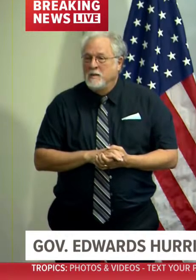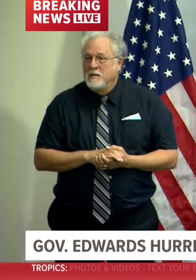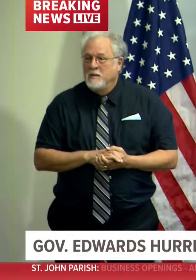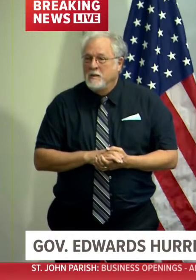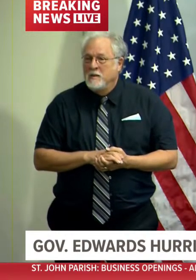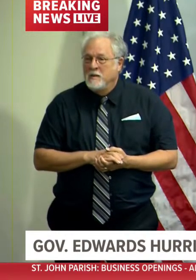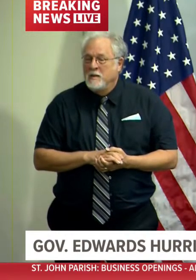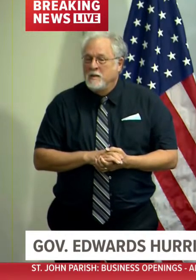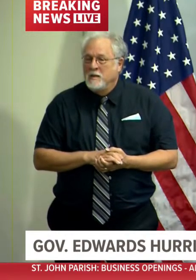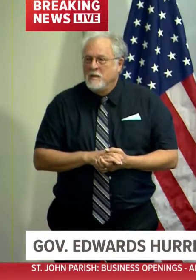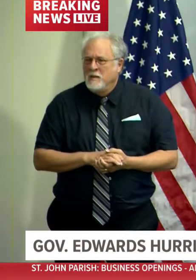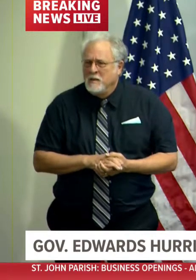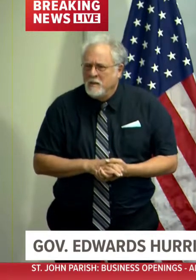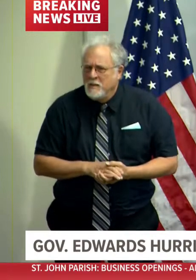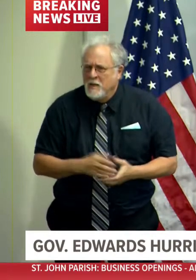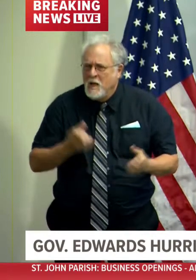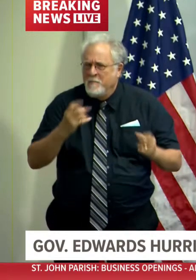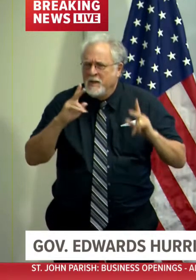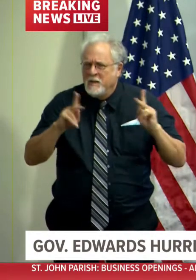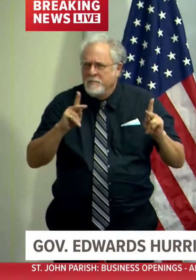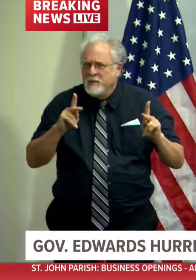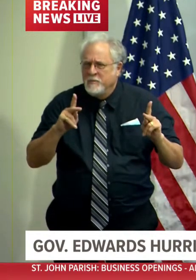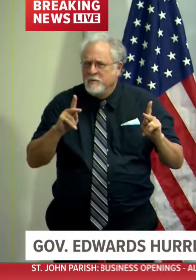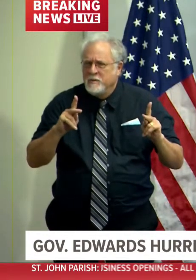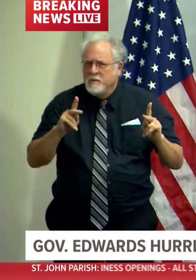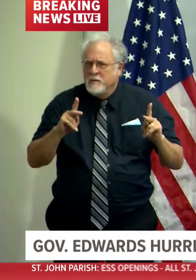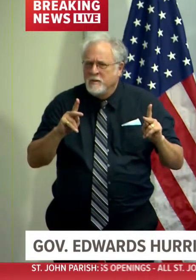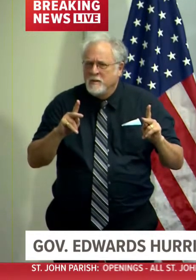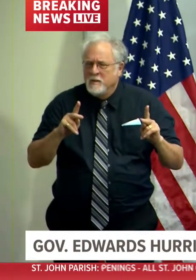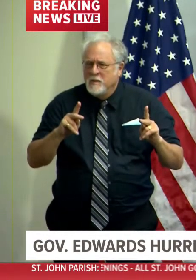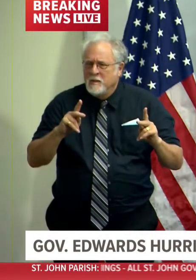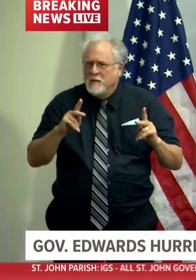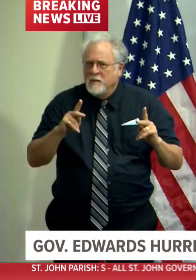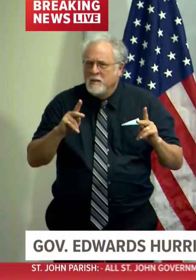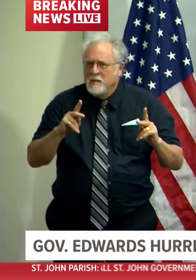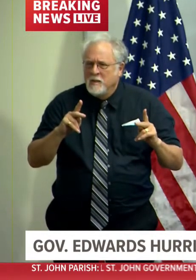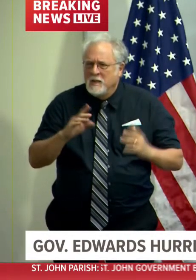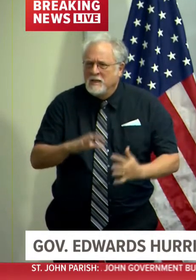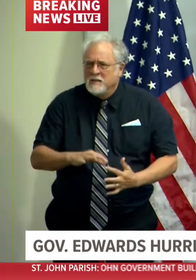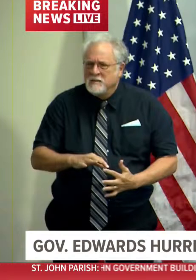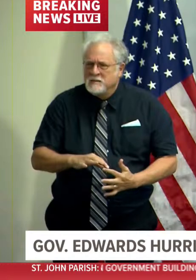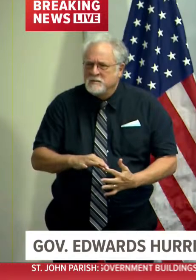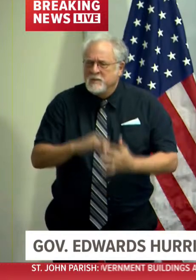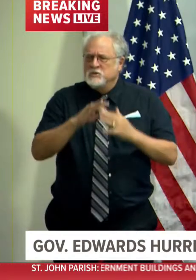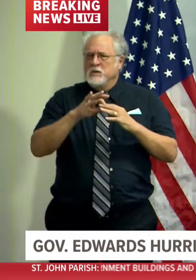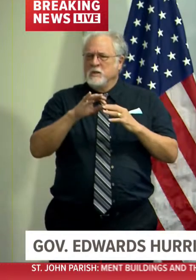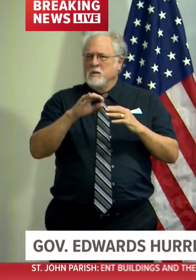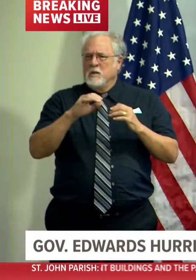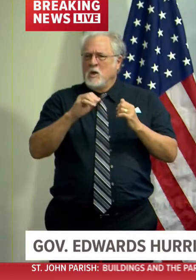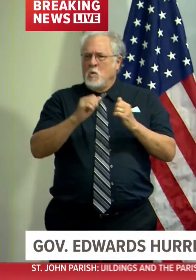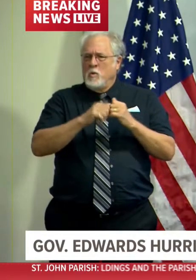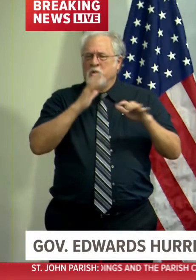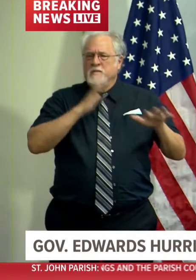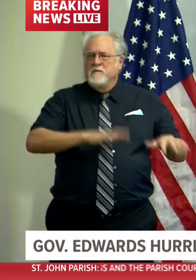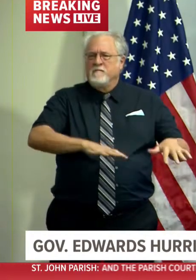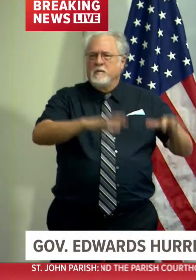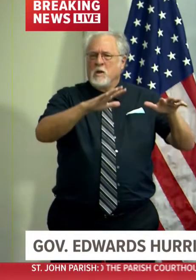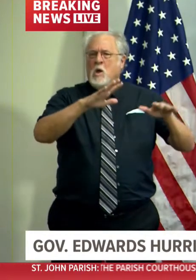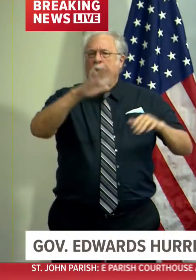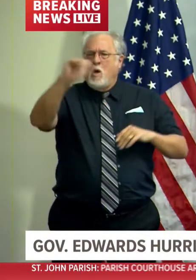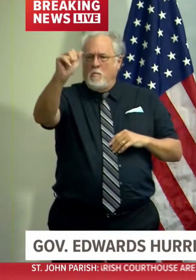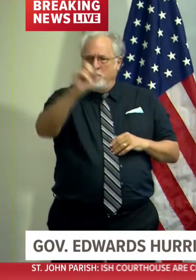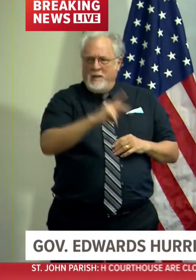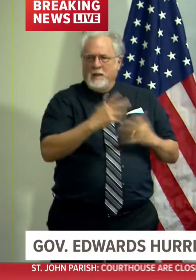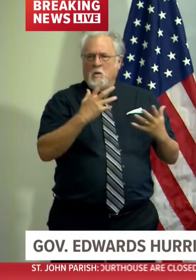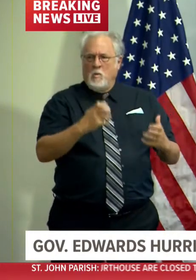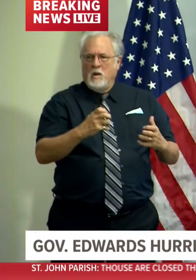Greg? Governor, with the community, especially with the breaking the flood waters, they want to get back since their own damage.